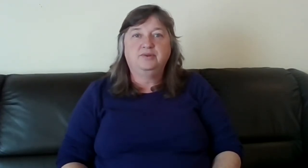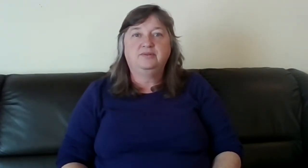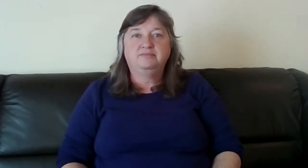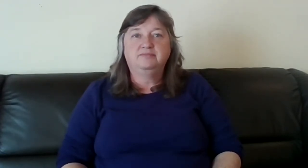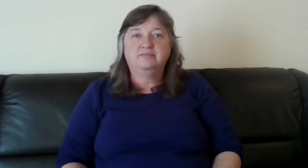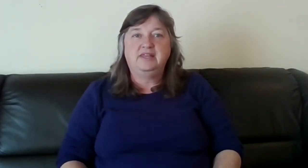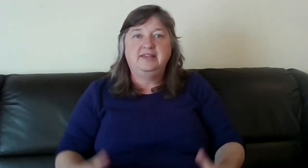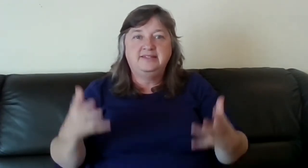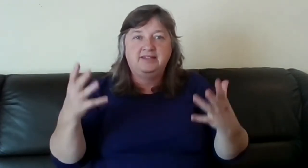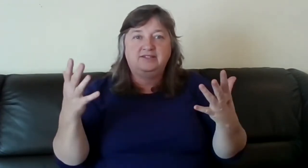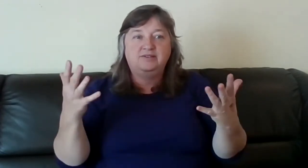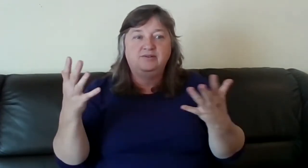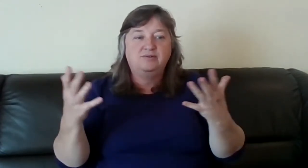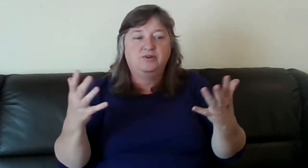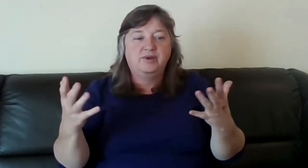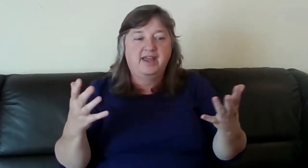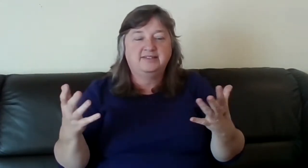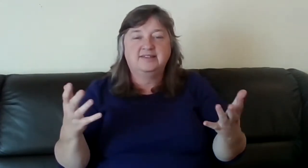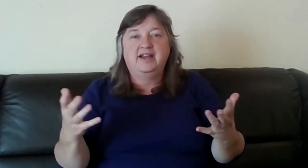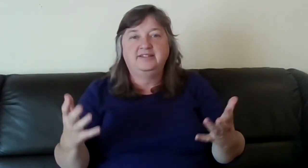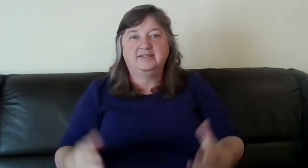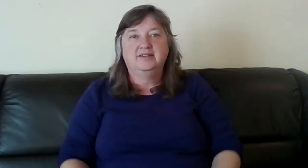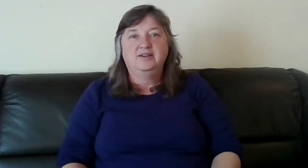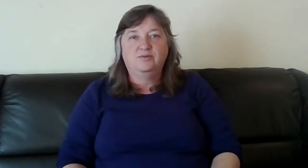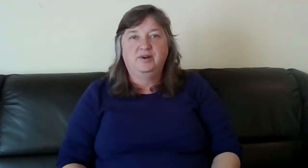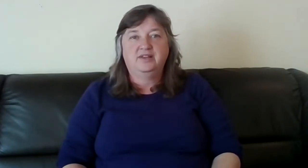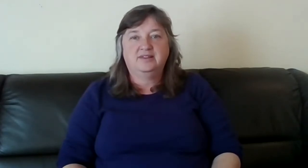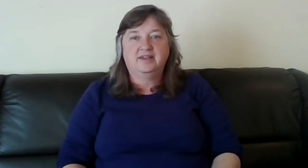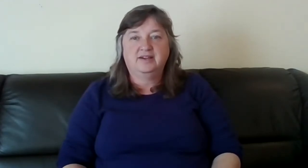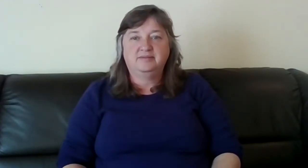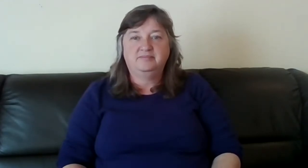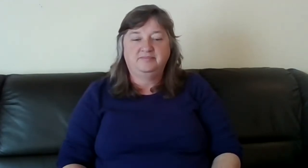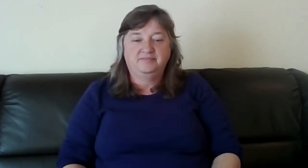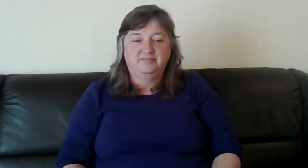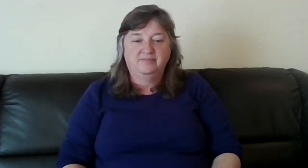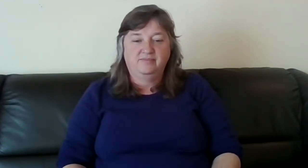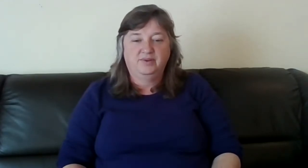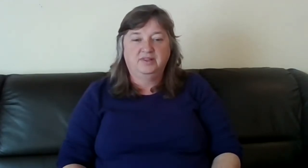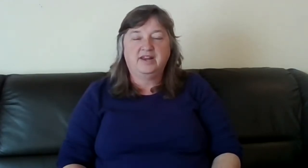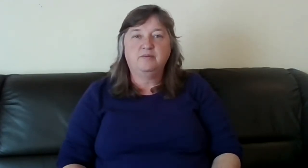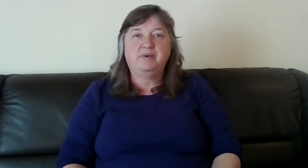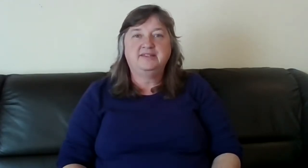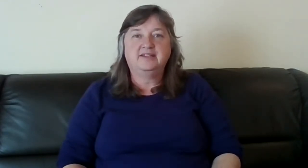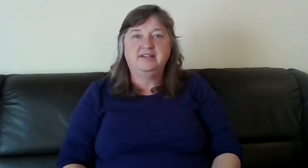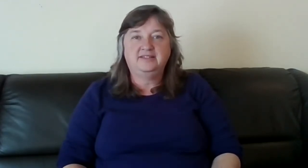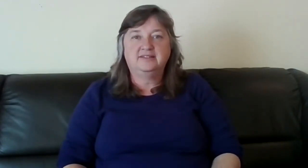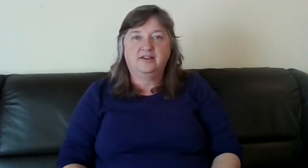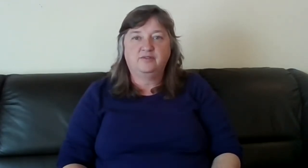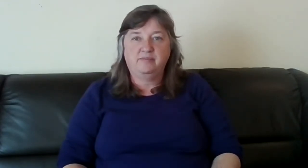simple, easy to create signs with a lot of the basic needs of a